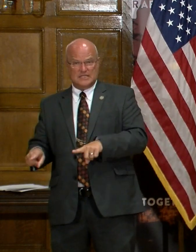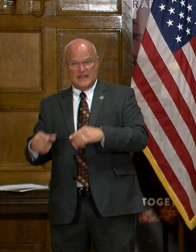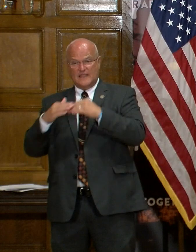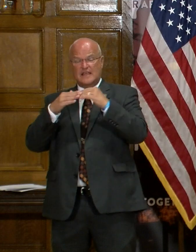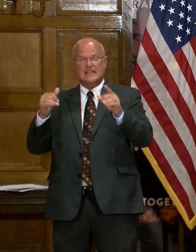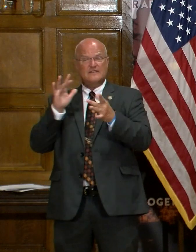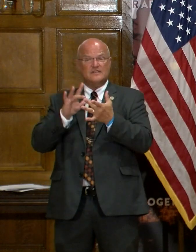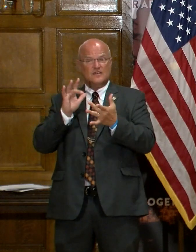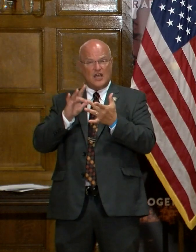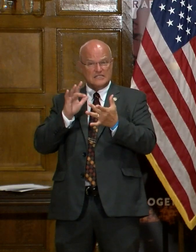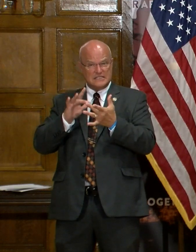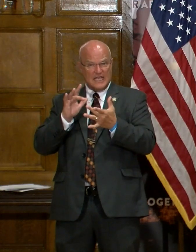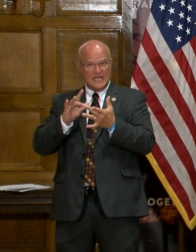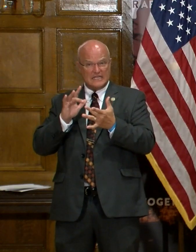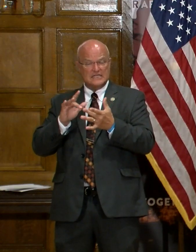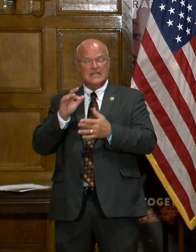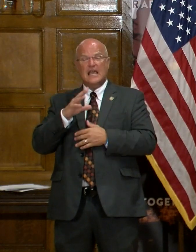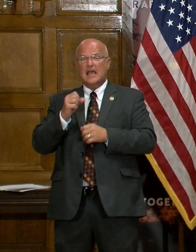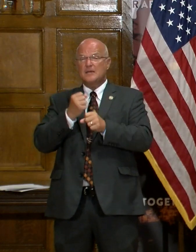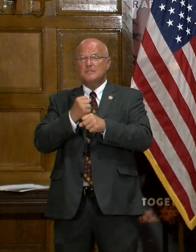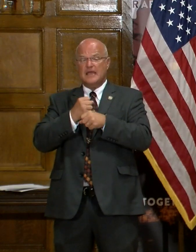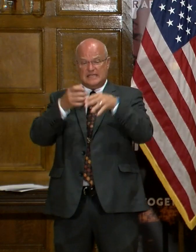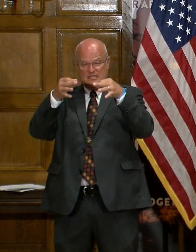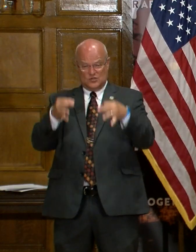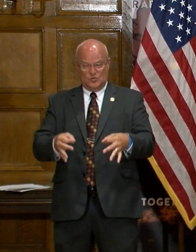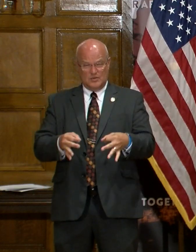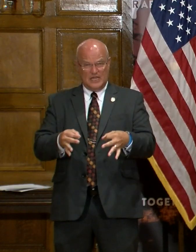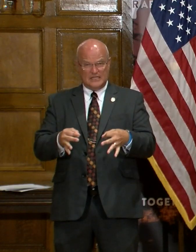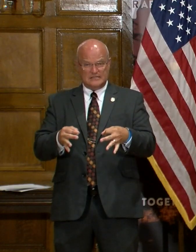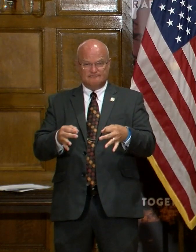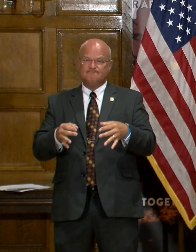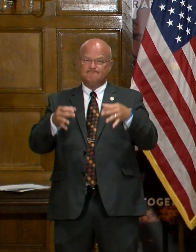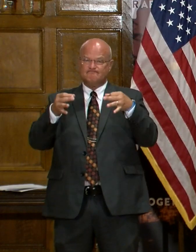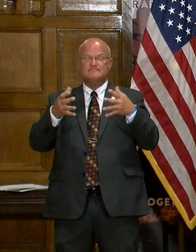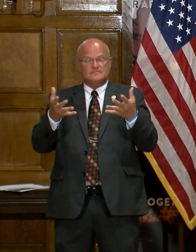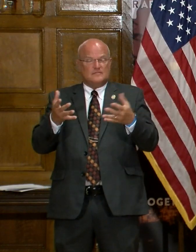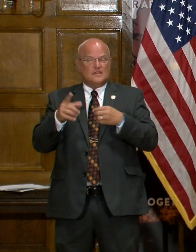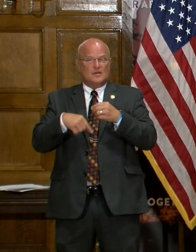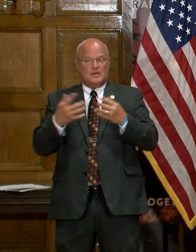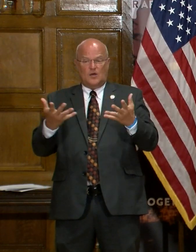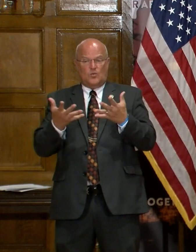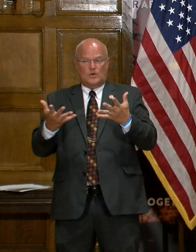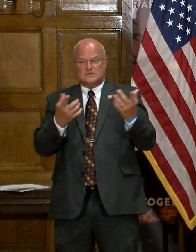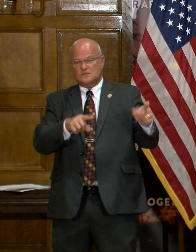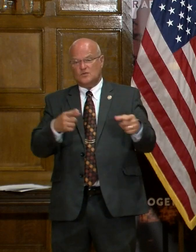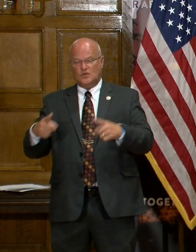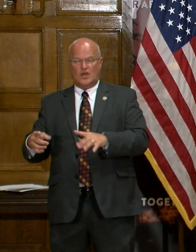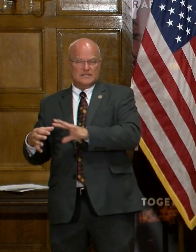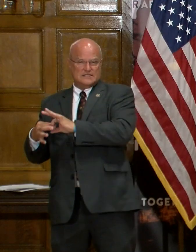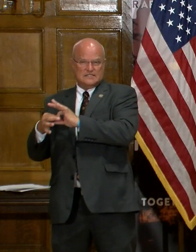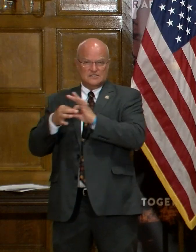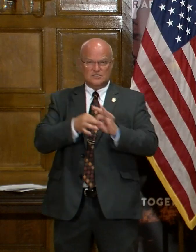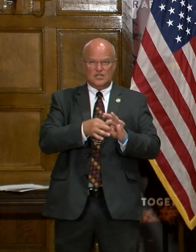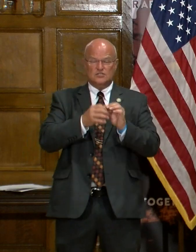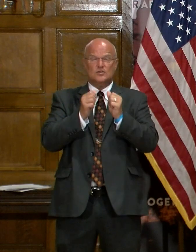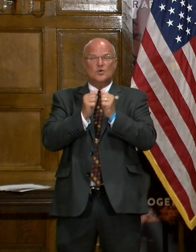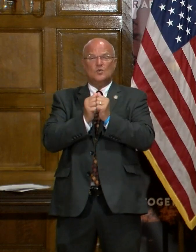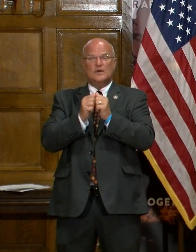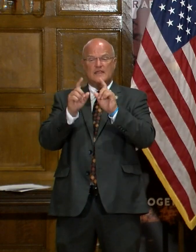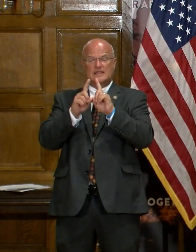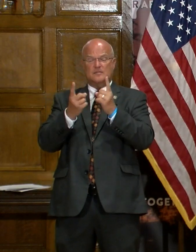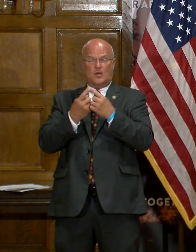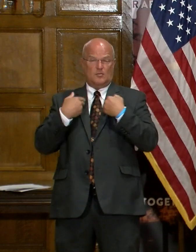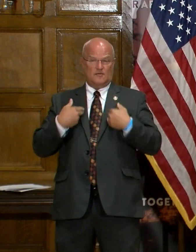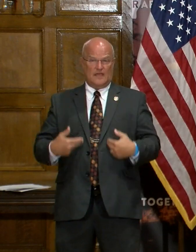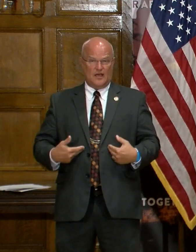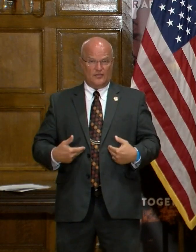the level of contact, and make a determination, a judgment in conjunction with the